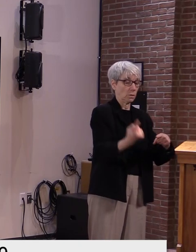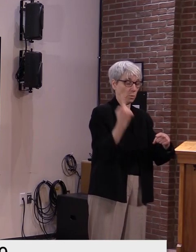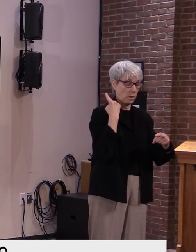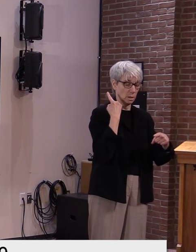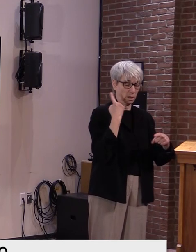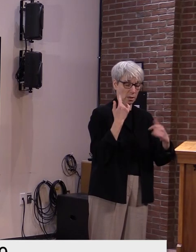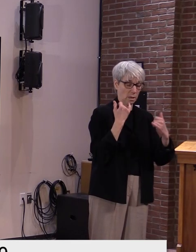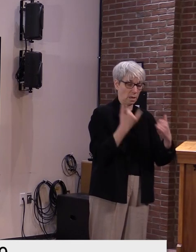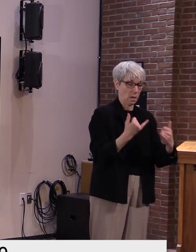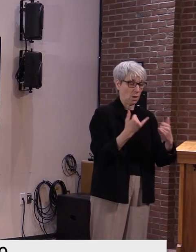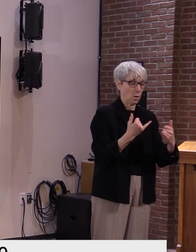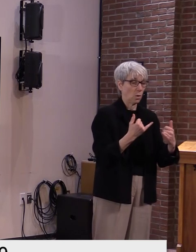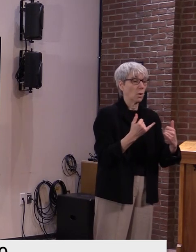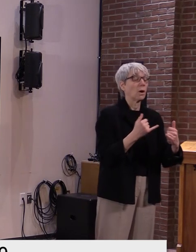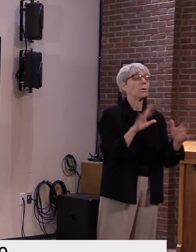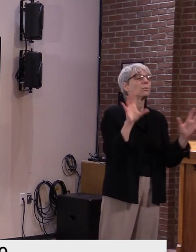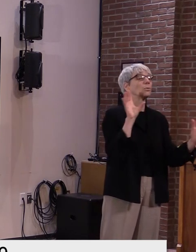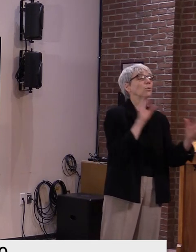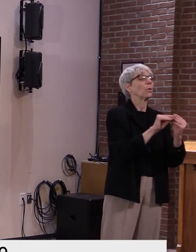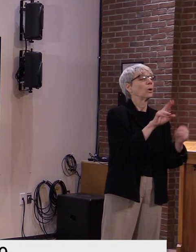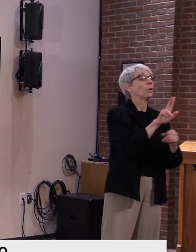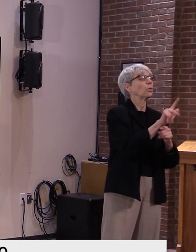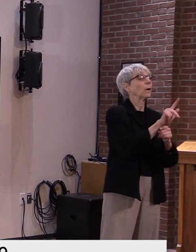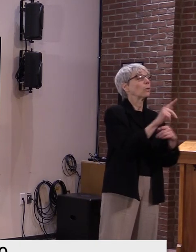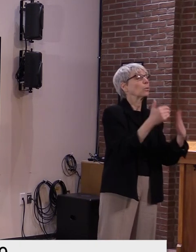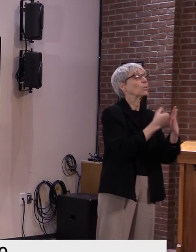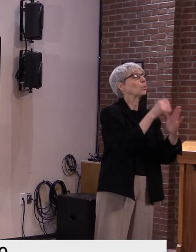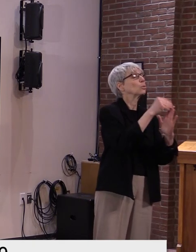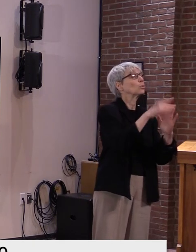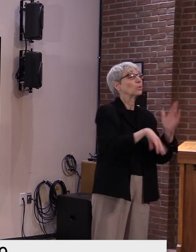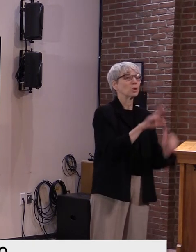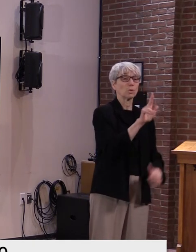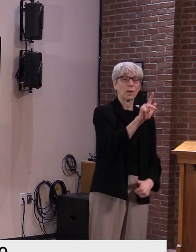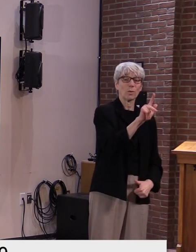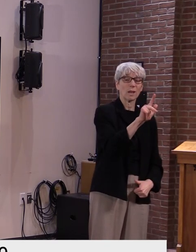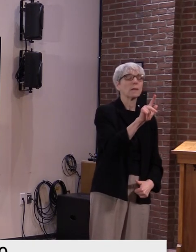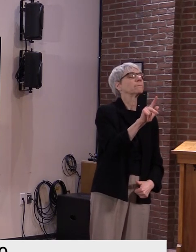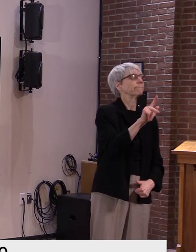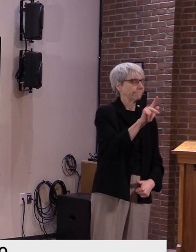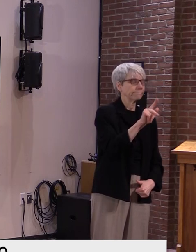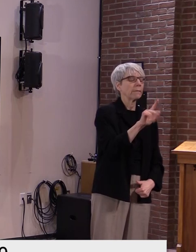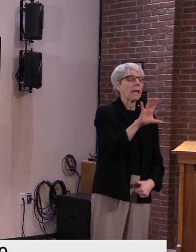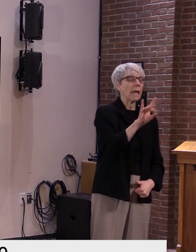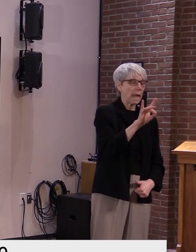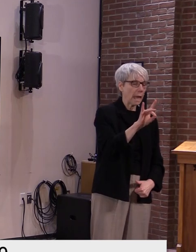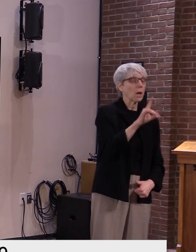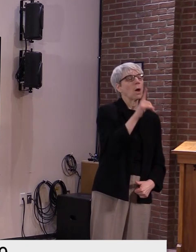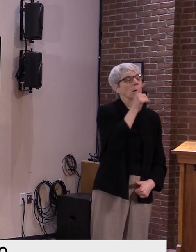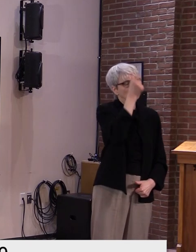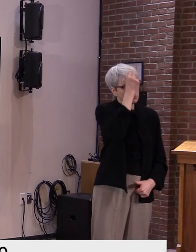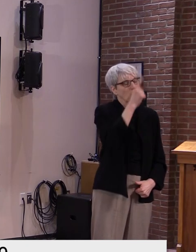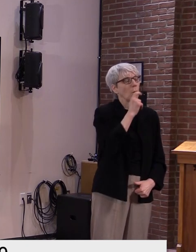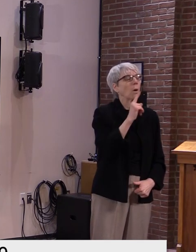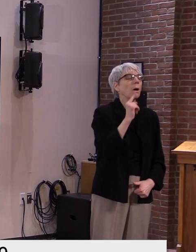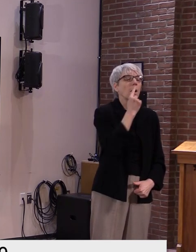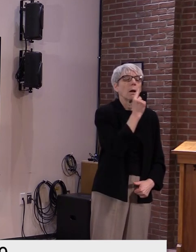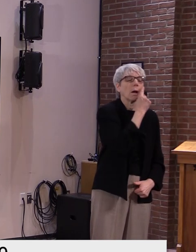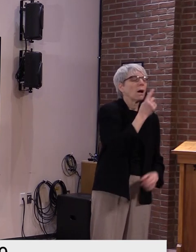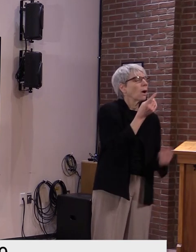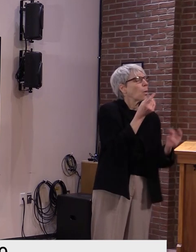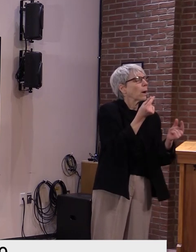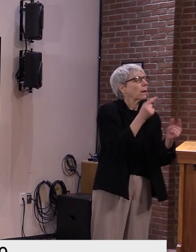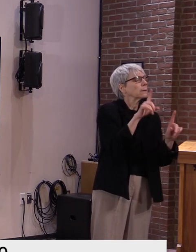8 of 23 students have gotten a rapid test that indicates a positive, but they are